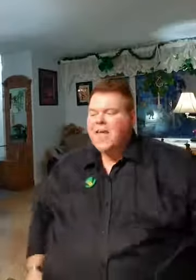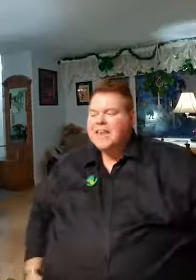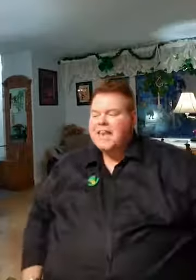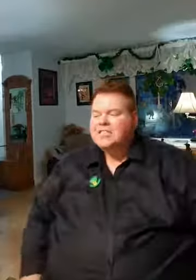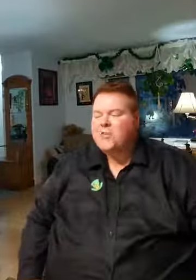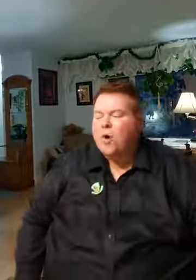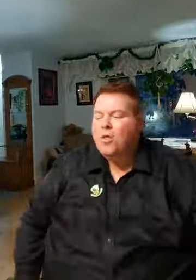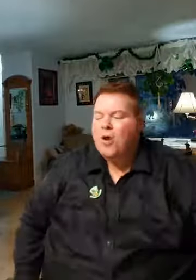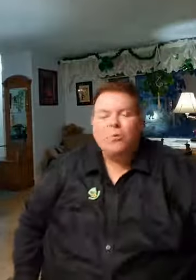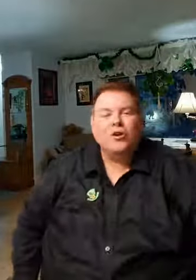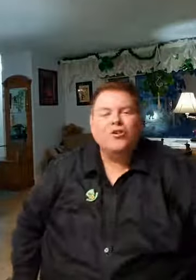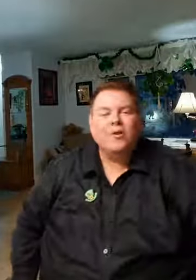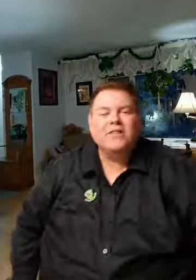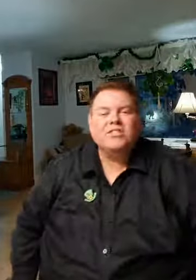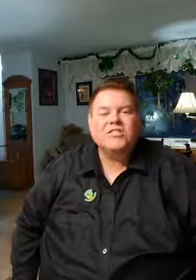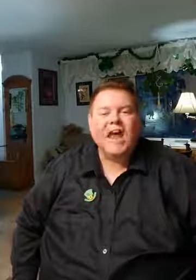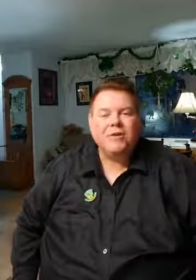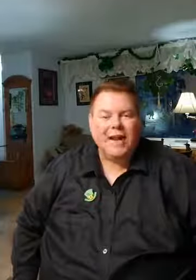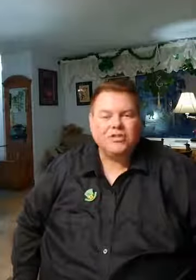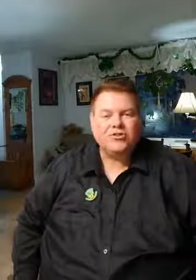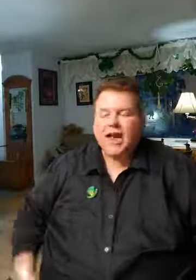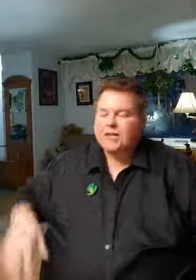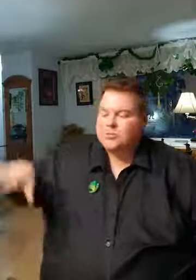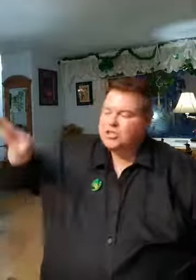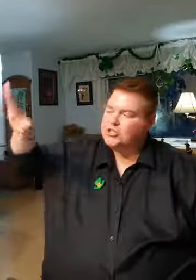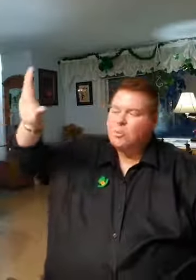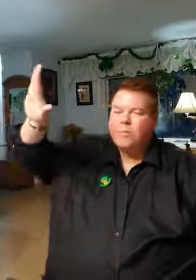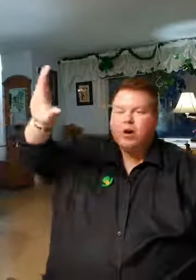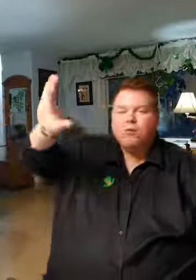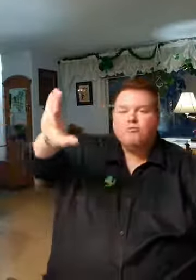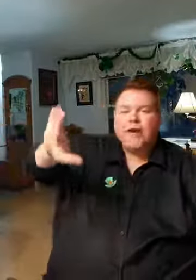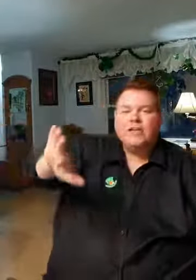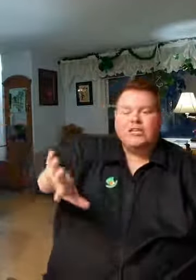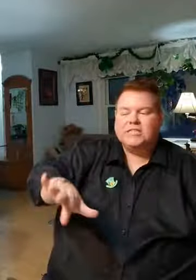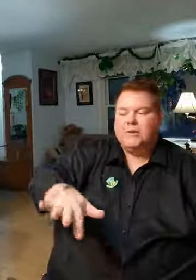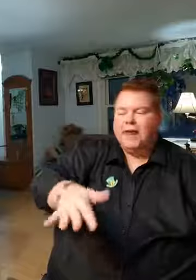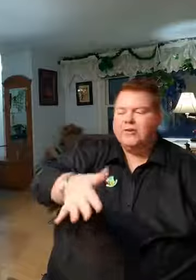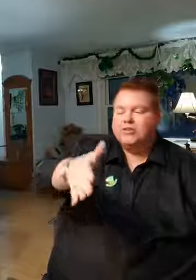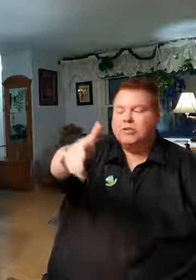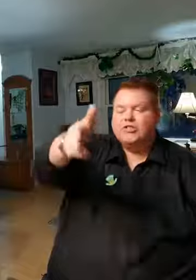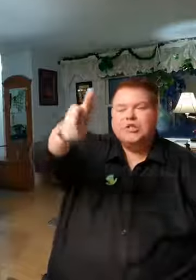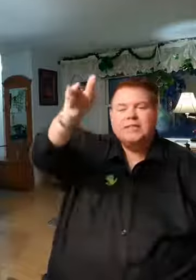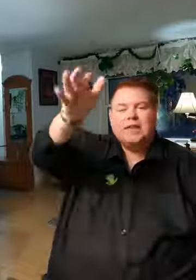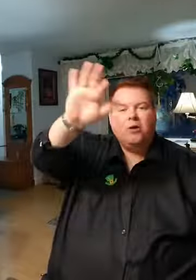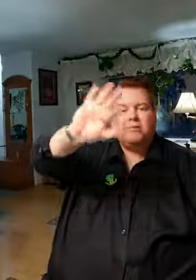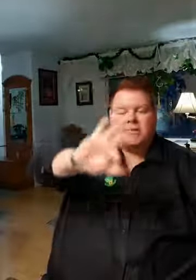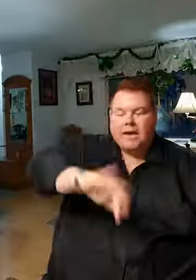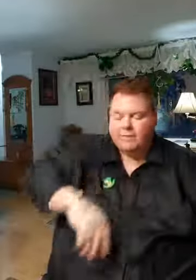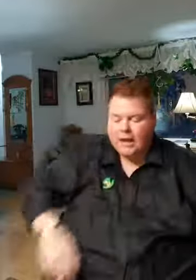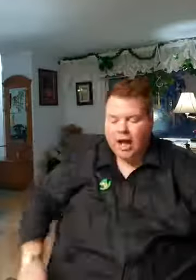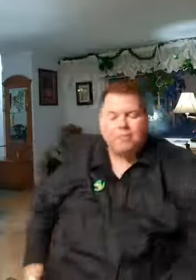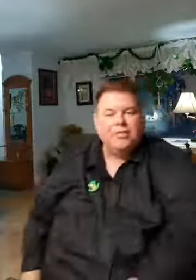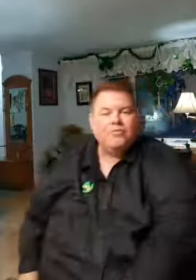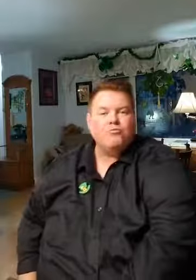Next of all, we're going to do a little siren exercise, which is what we call a range expander. So it just helps us kind of get up and through our